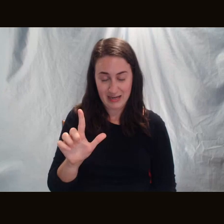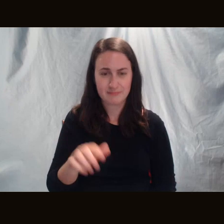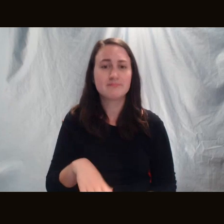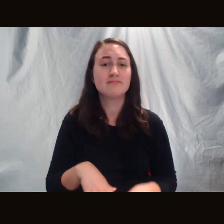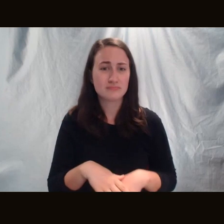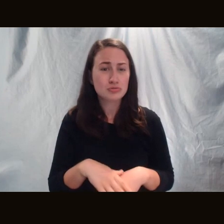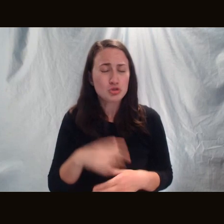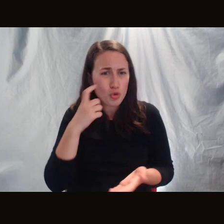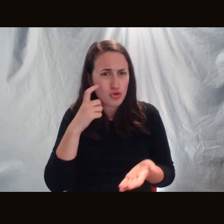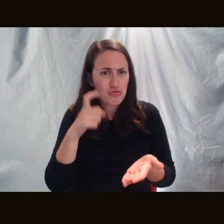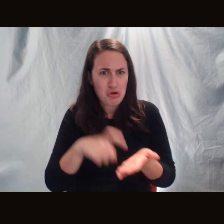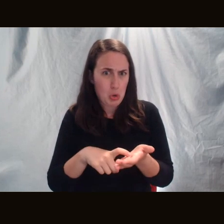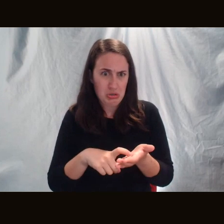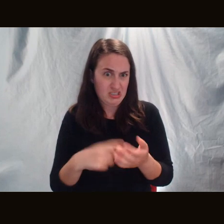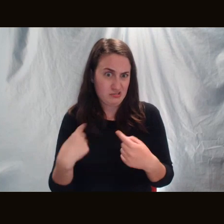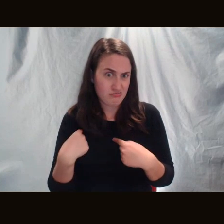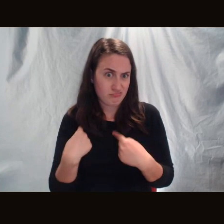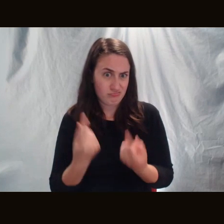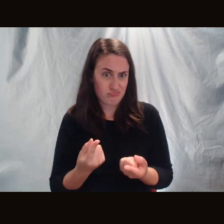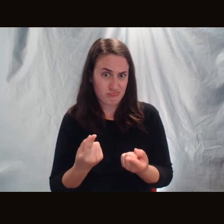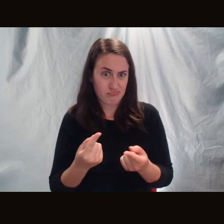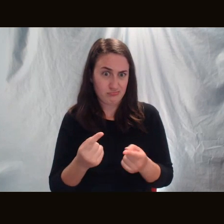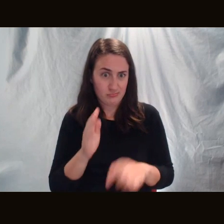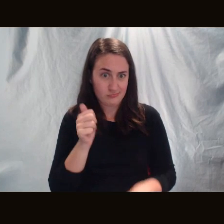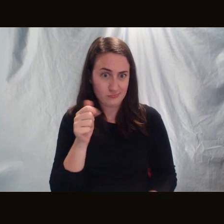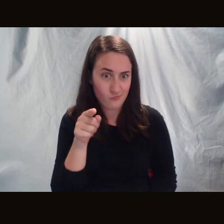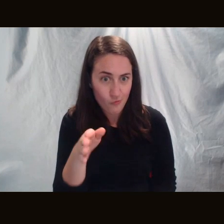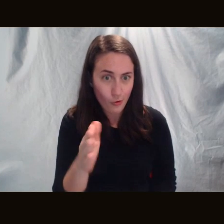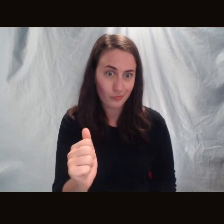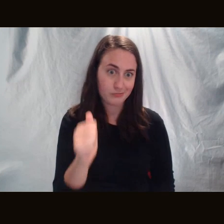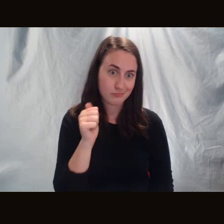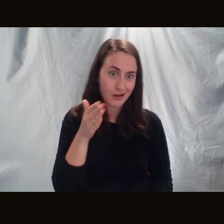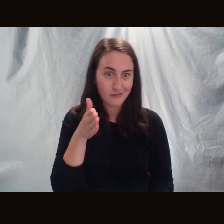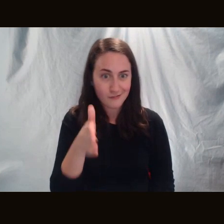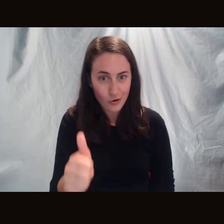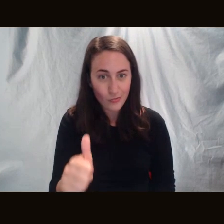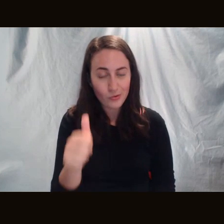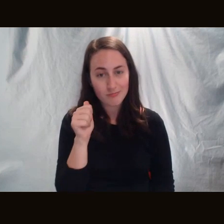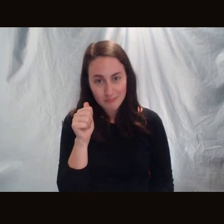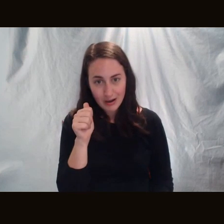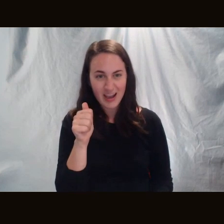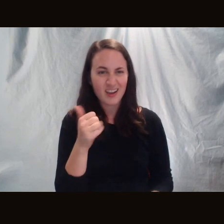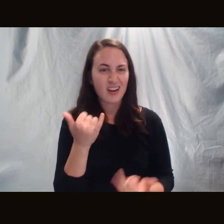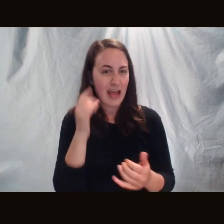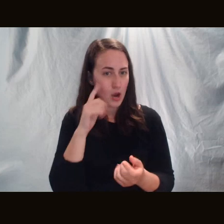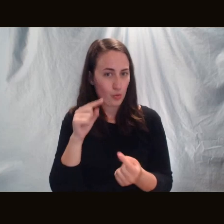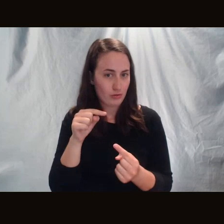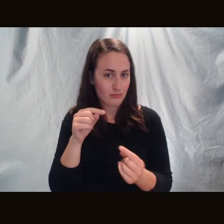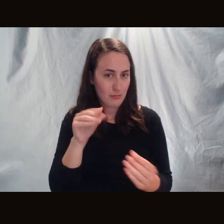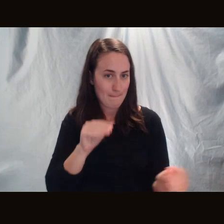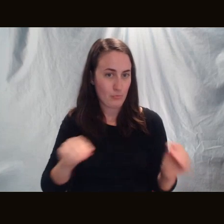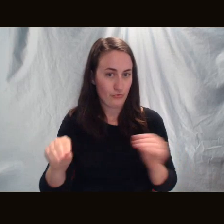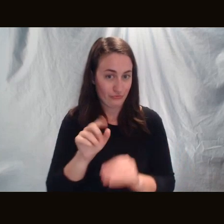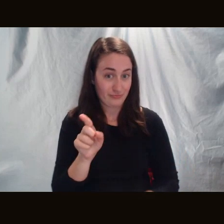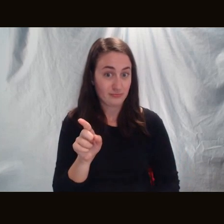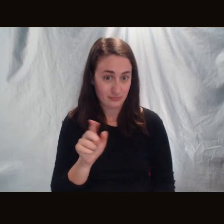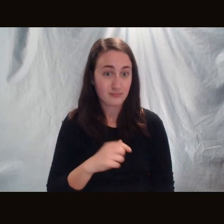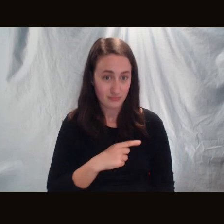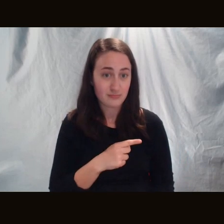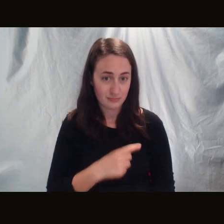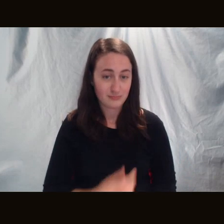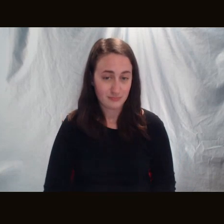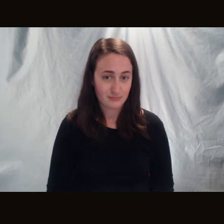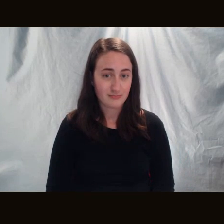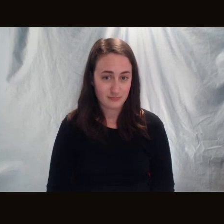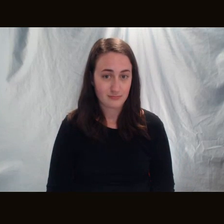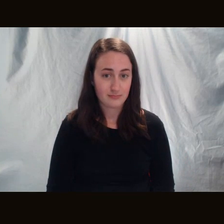our movement just in one side, one direction. If I do this, forward and open, lead